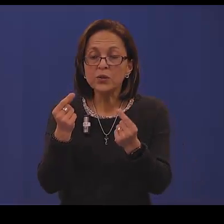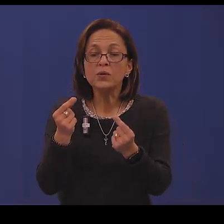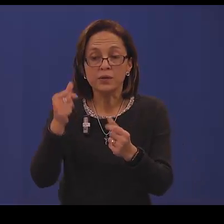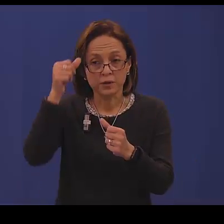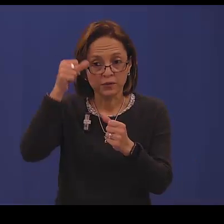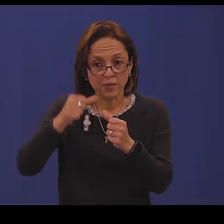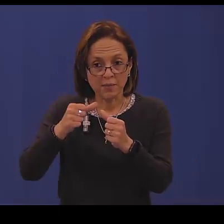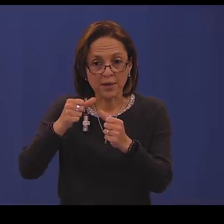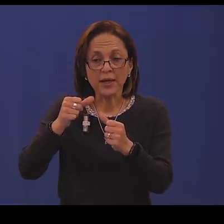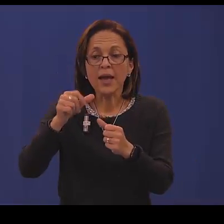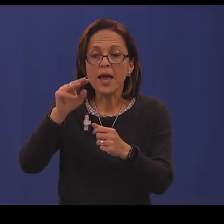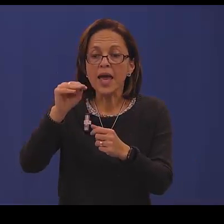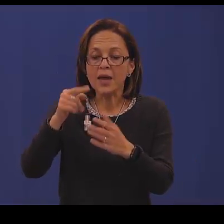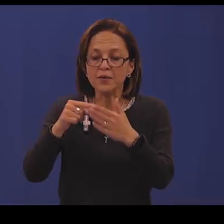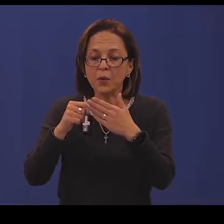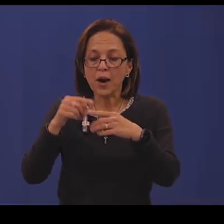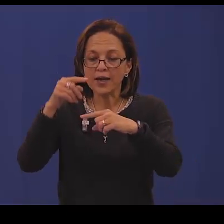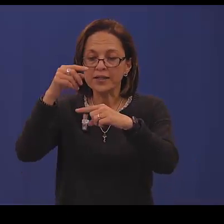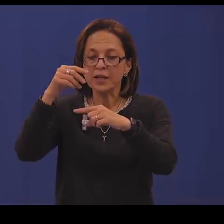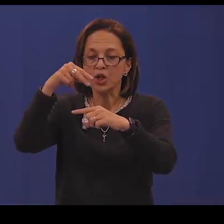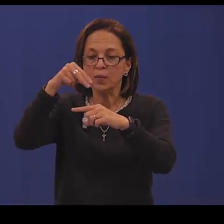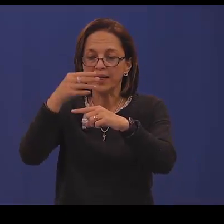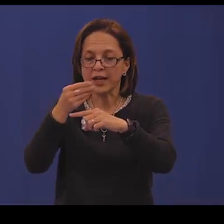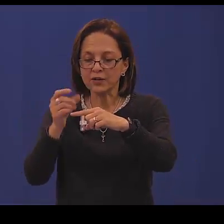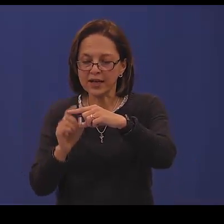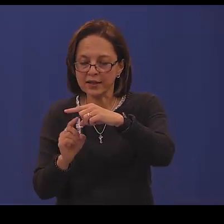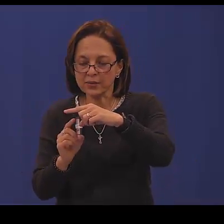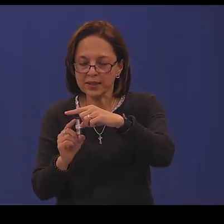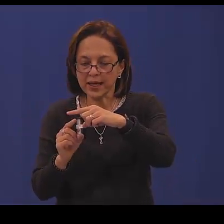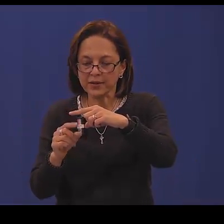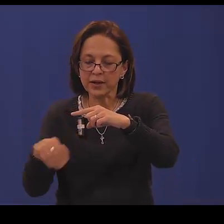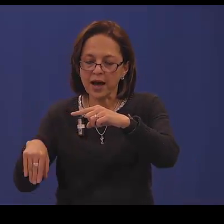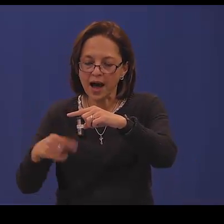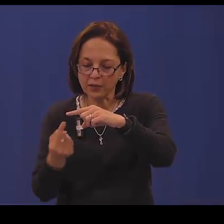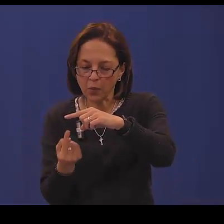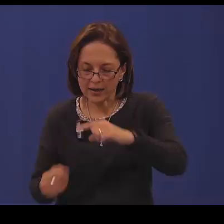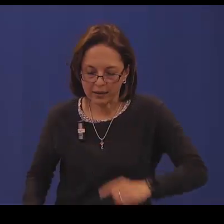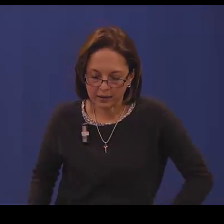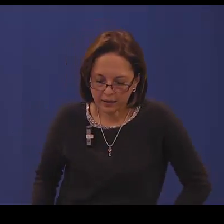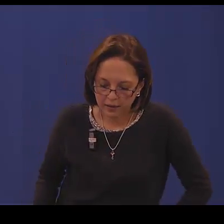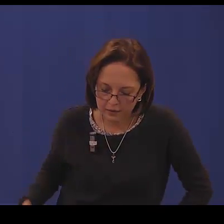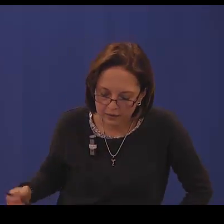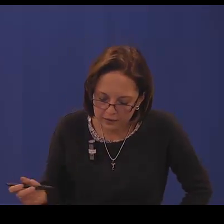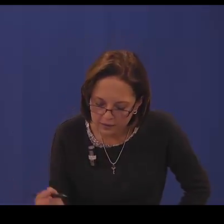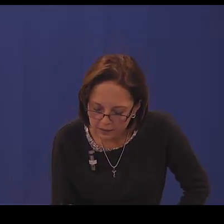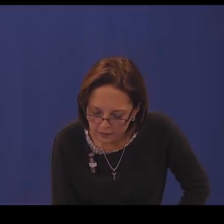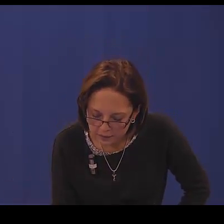What to do? Remember, M requires numerator and denominator. Add 1.